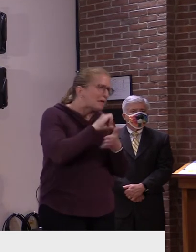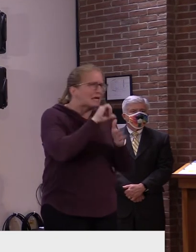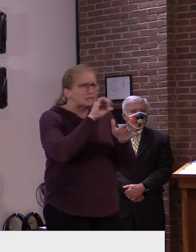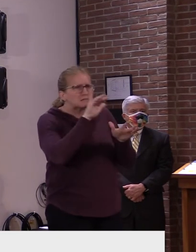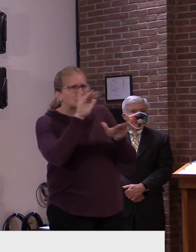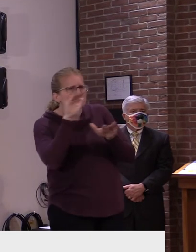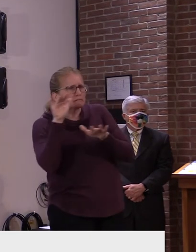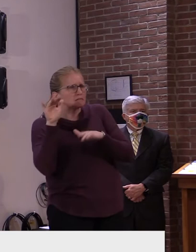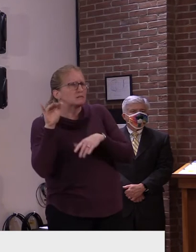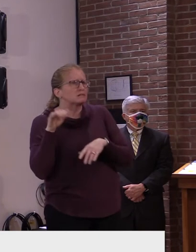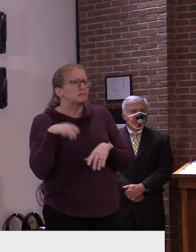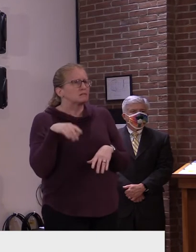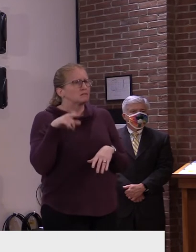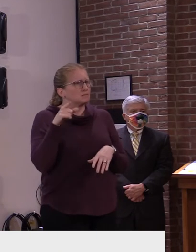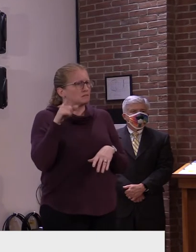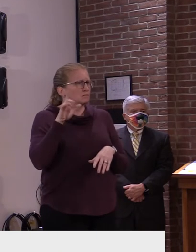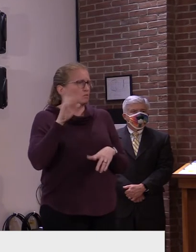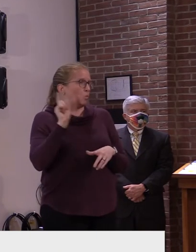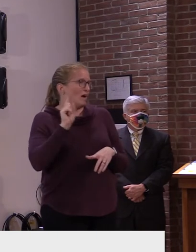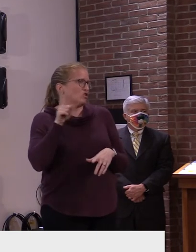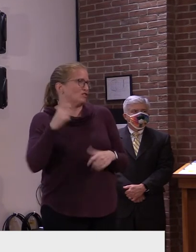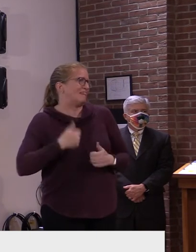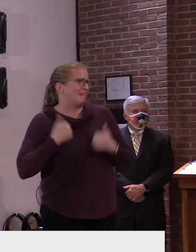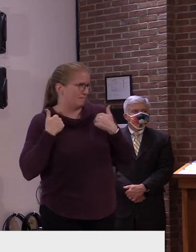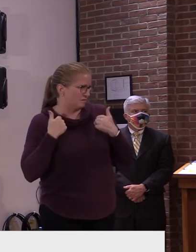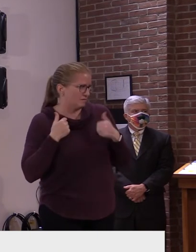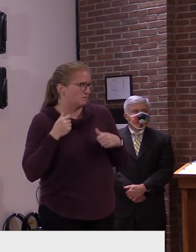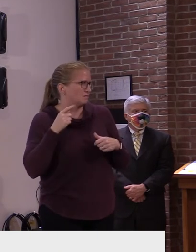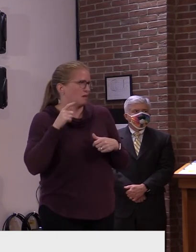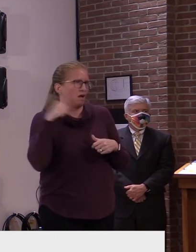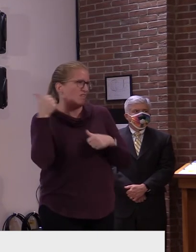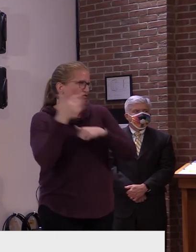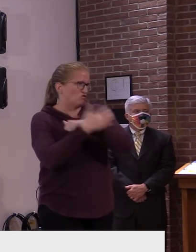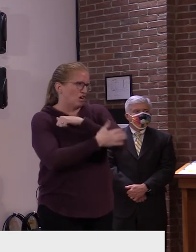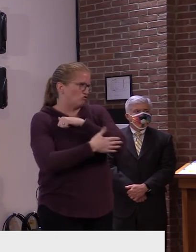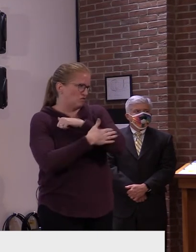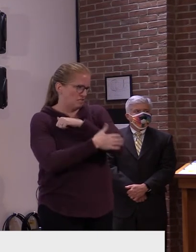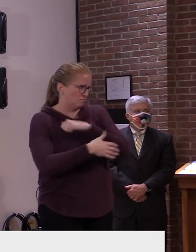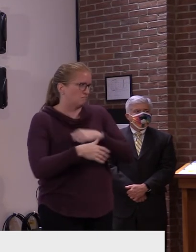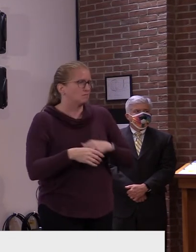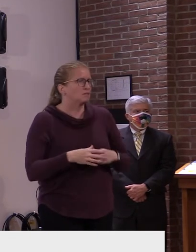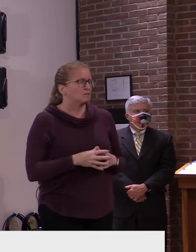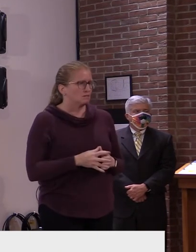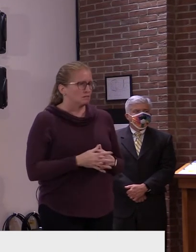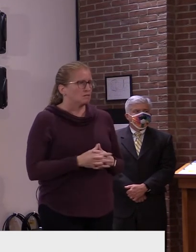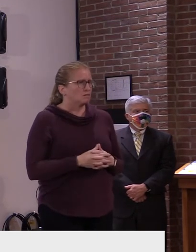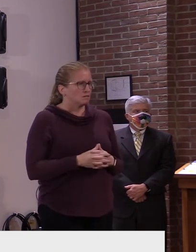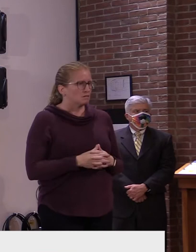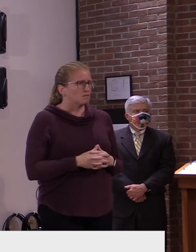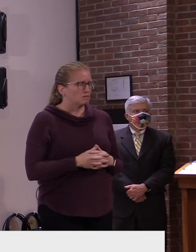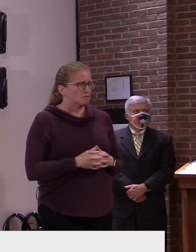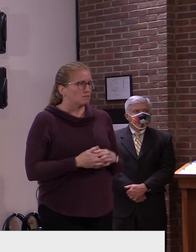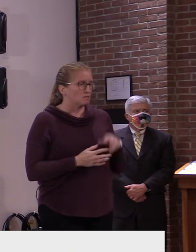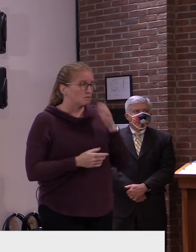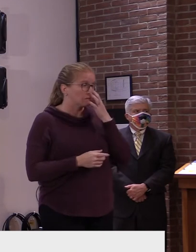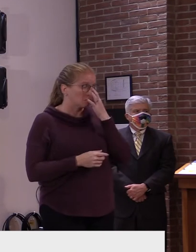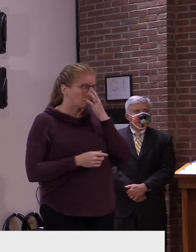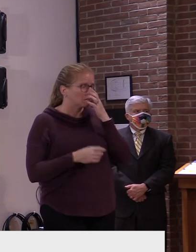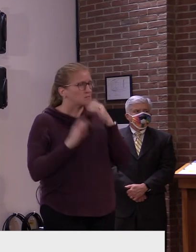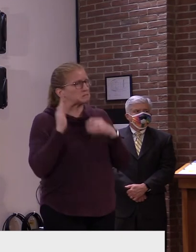the country she lives in has the same high rate